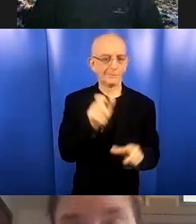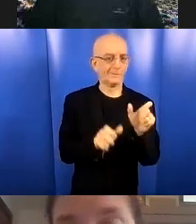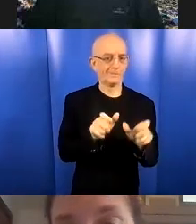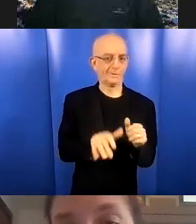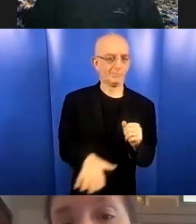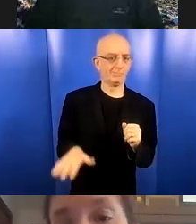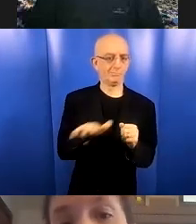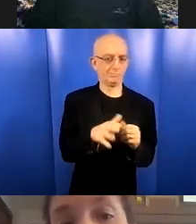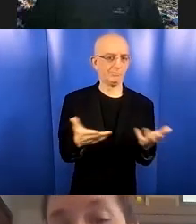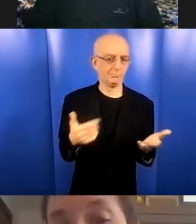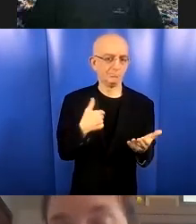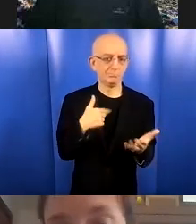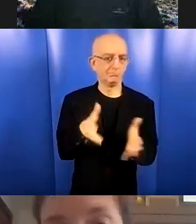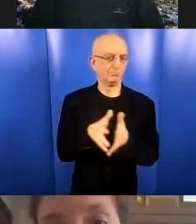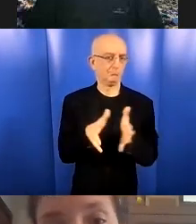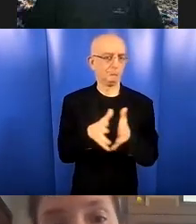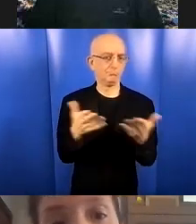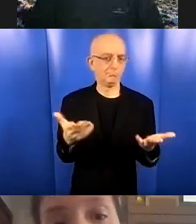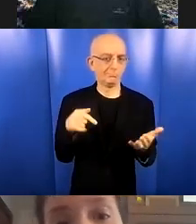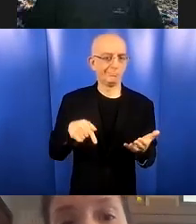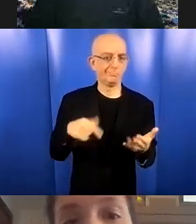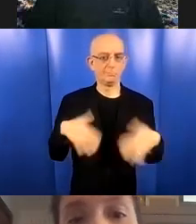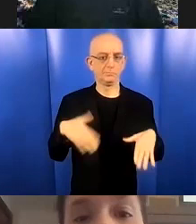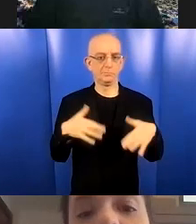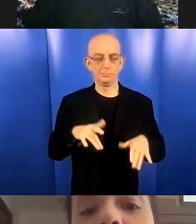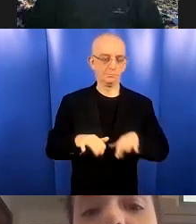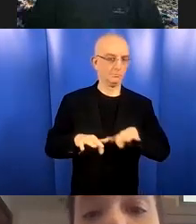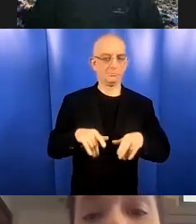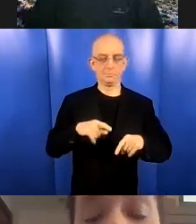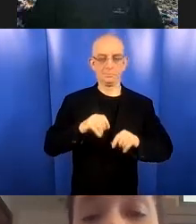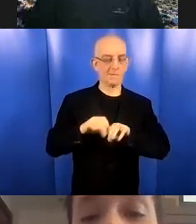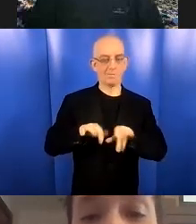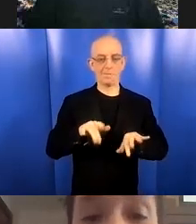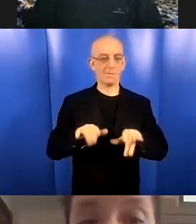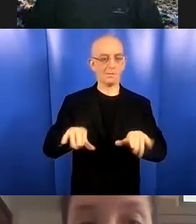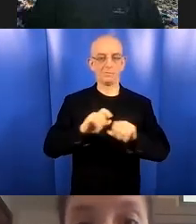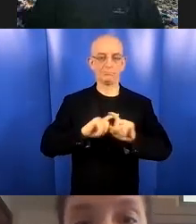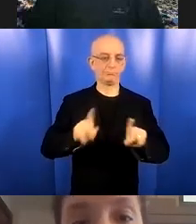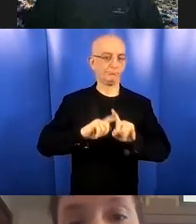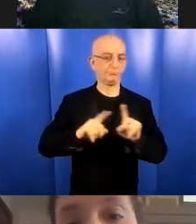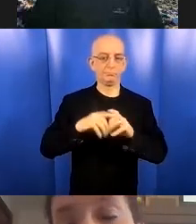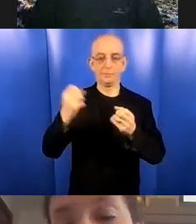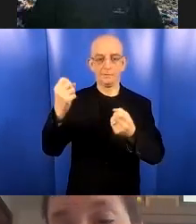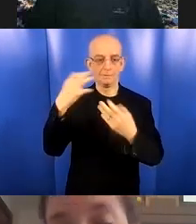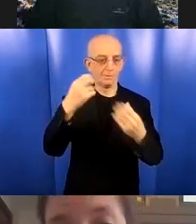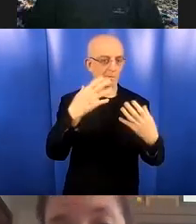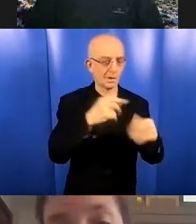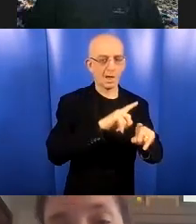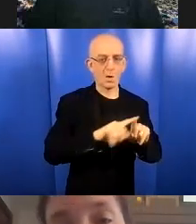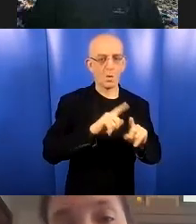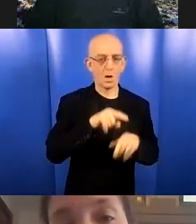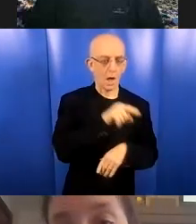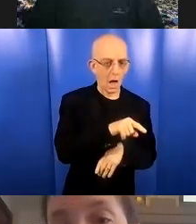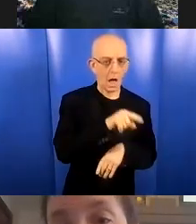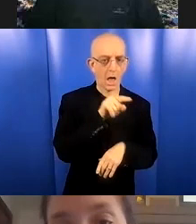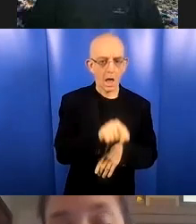that comes from these variety of sources, but it is important to say that we put the greatest weight on the sources that